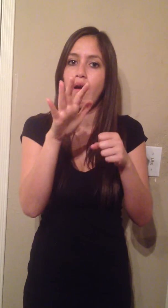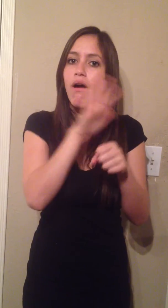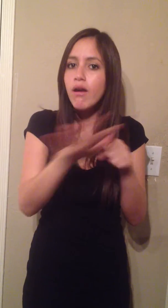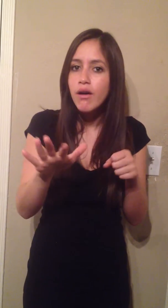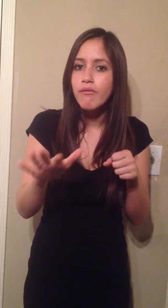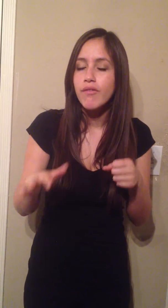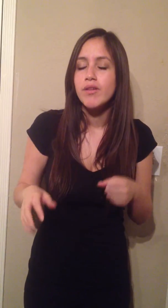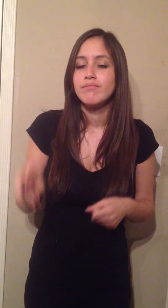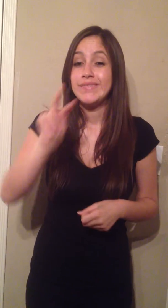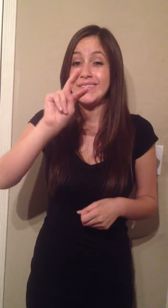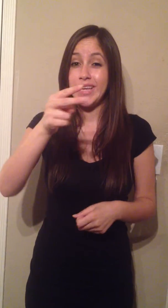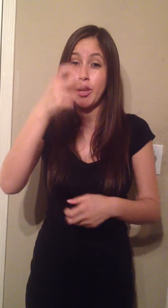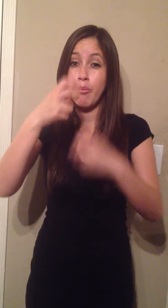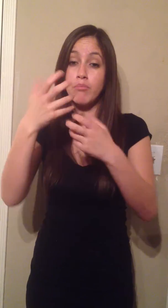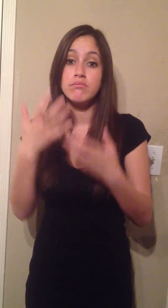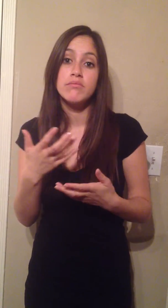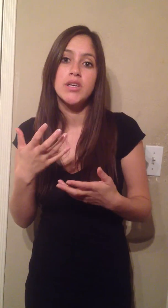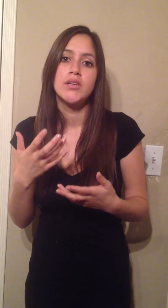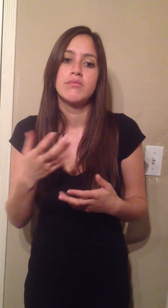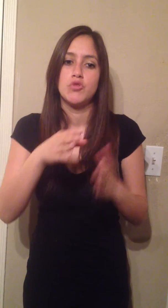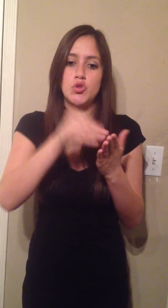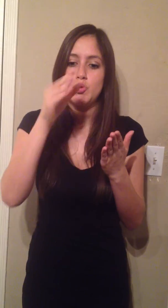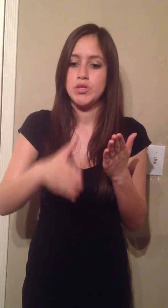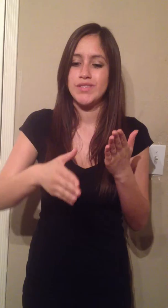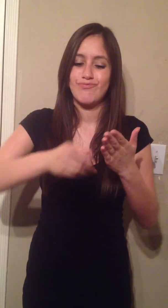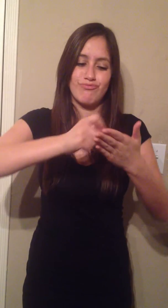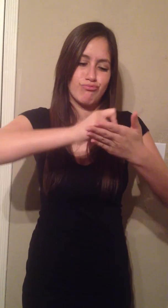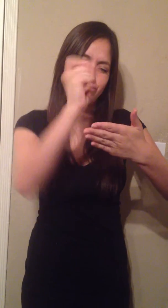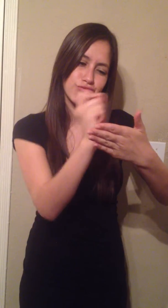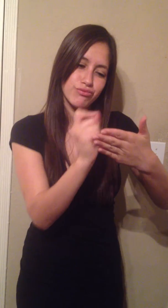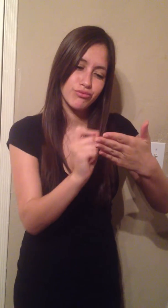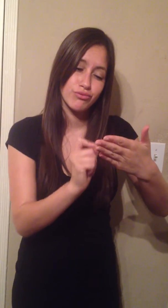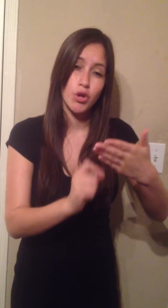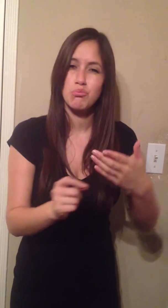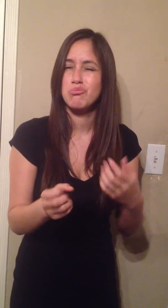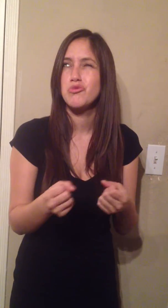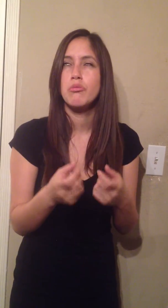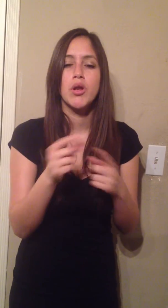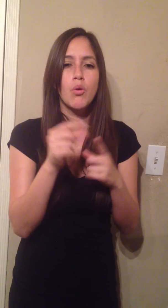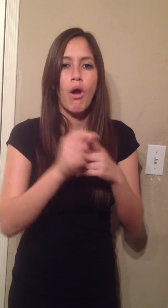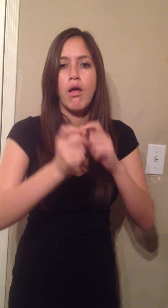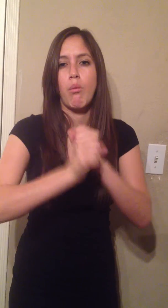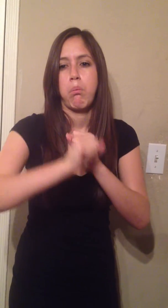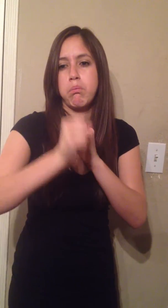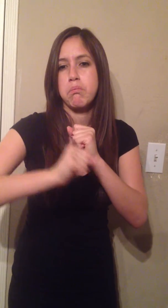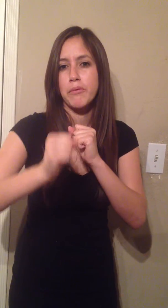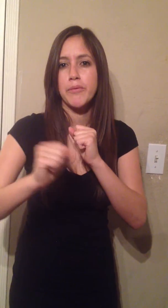start writing, they write way too many words. And every time you're writing these words, the teacher is always